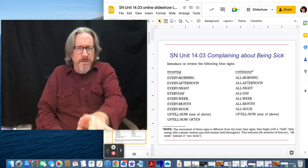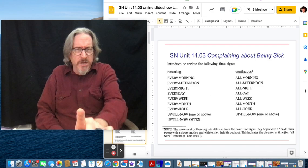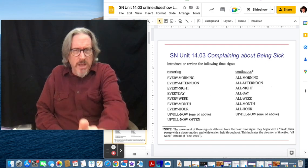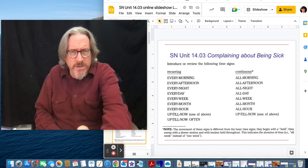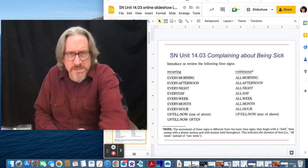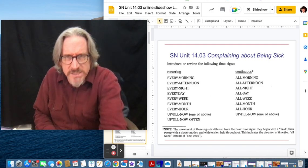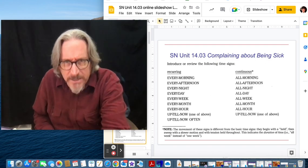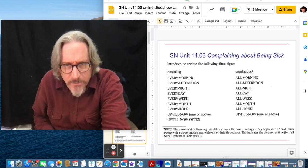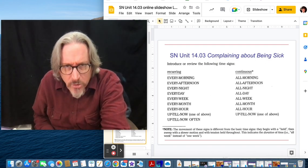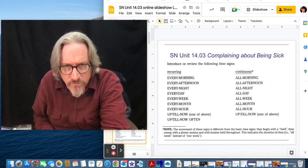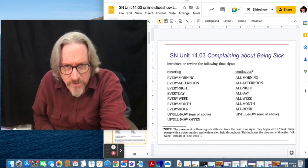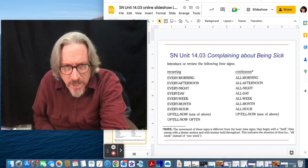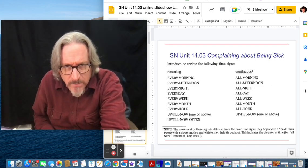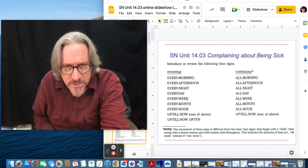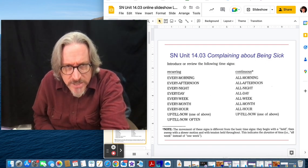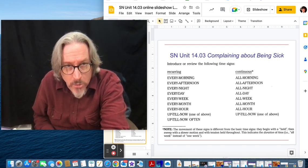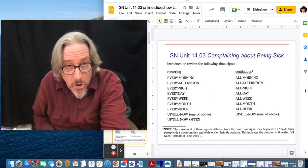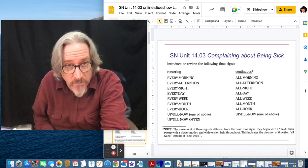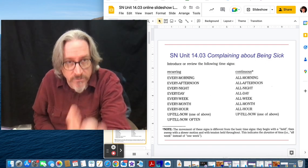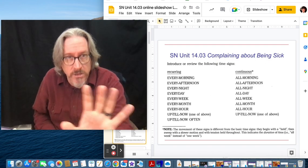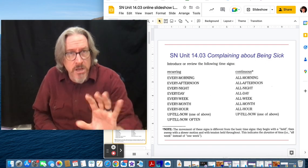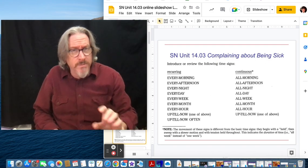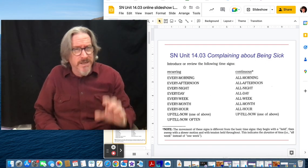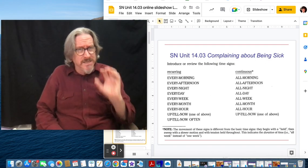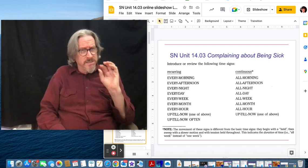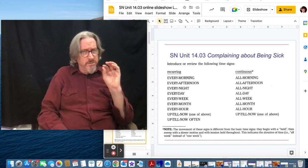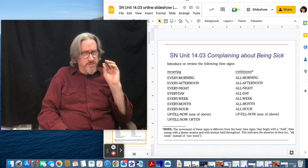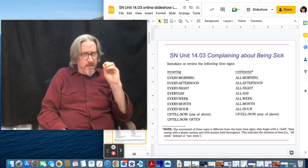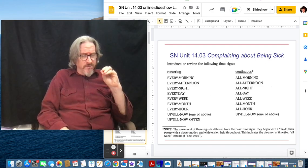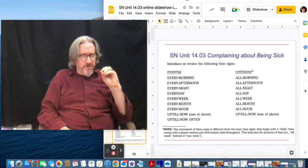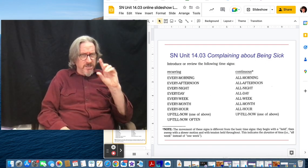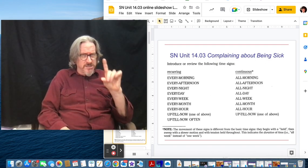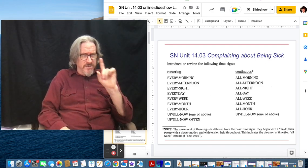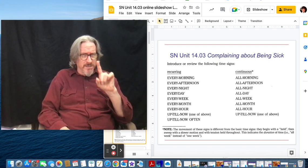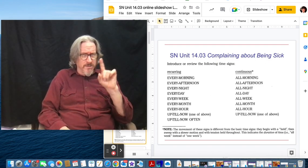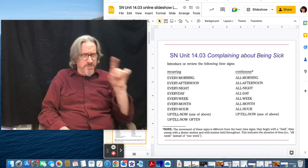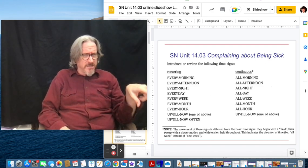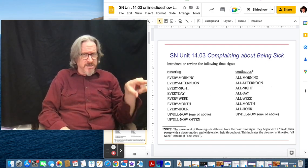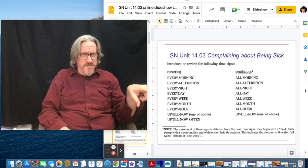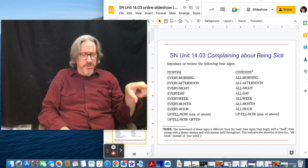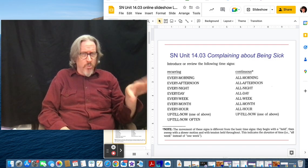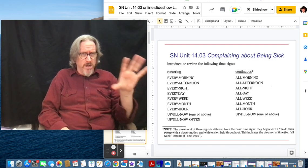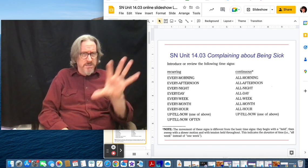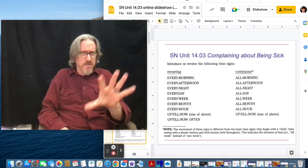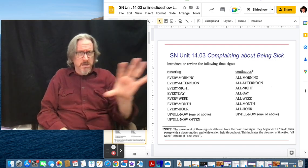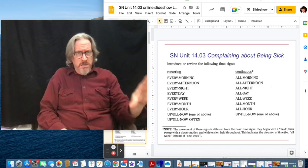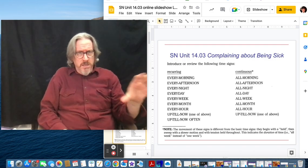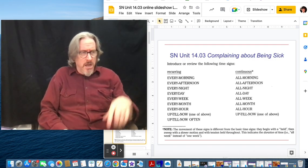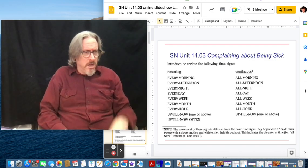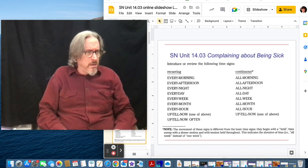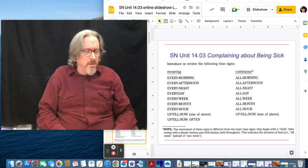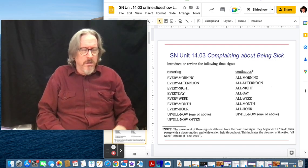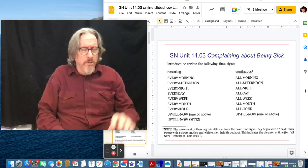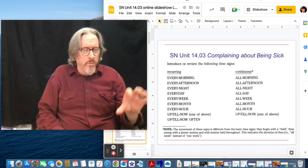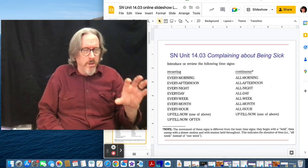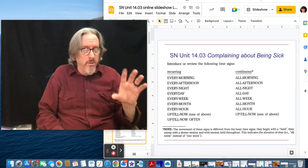anyways, I'm gonna skip over the up till now often because there's a couple of variations and I want to double check to see what